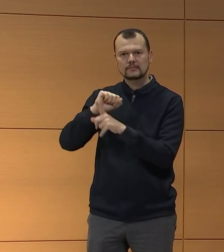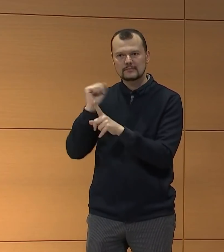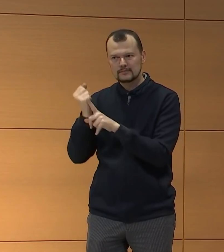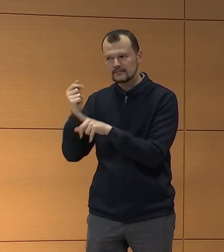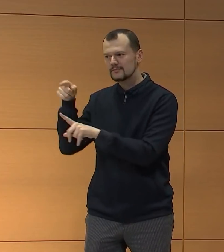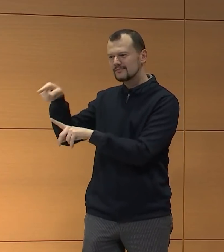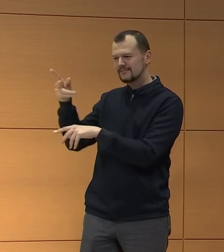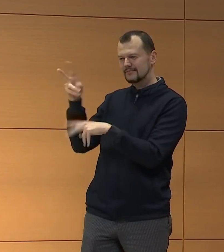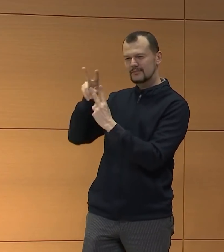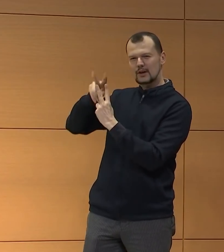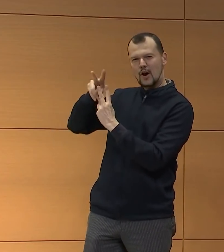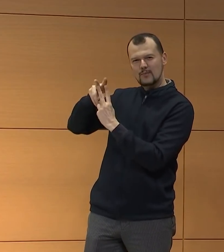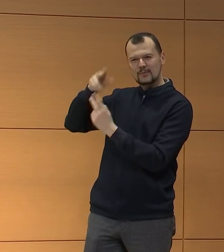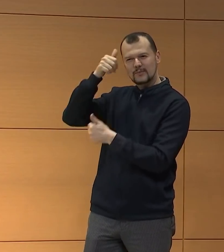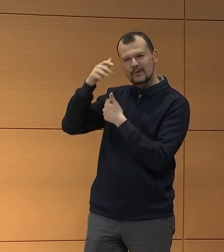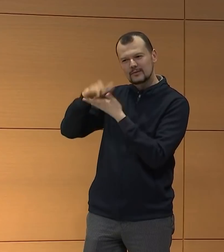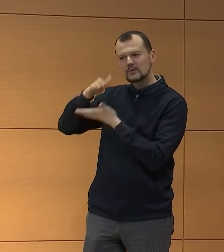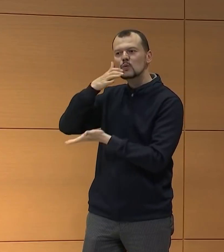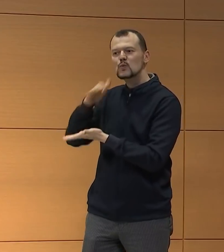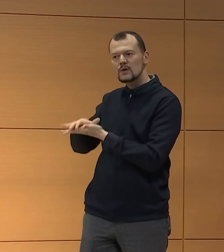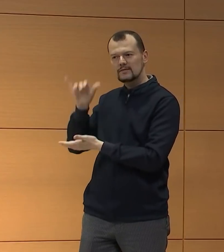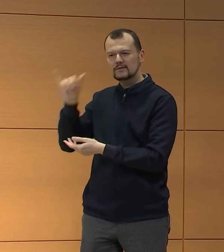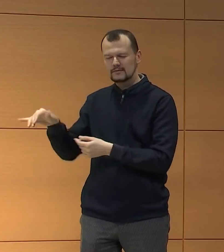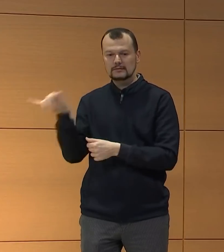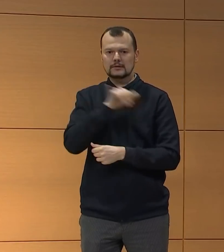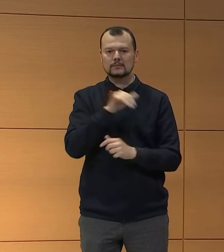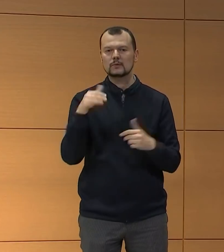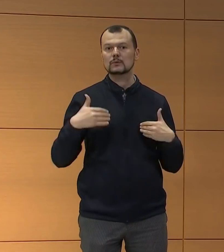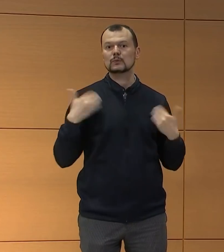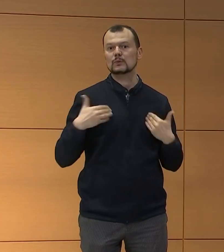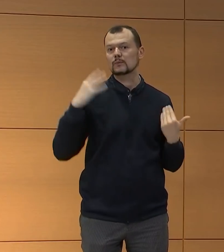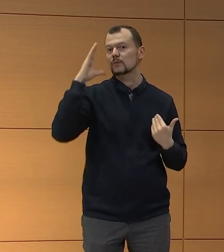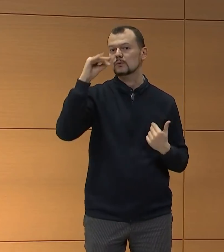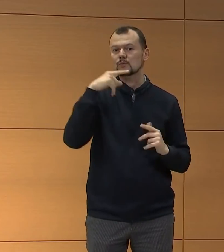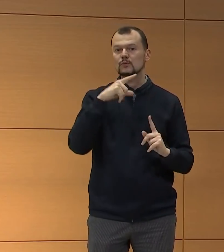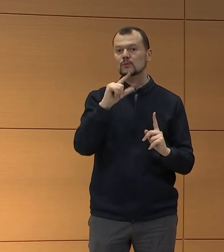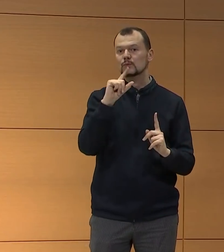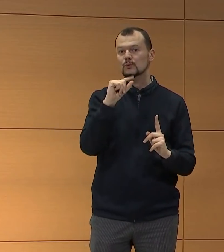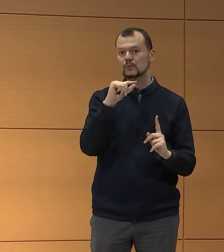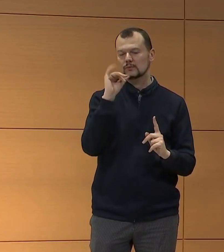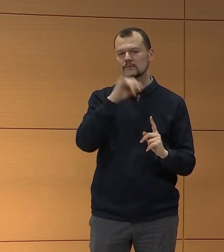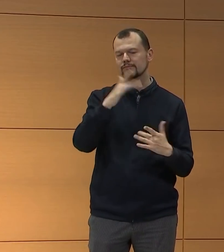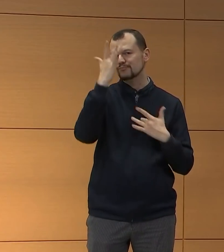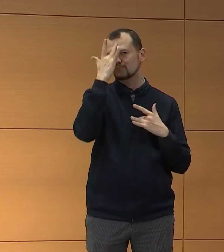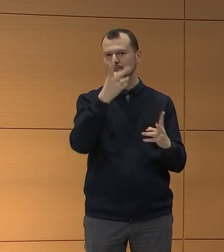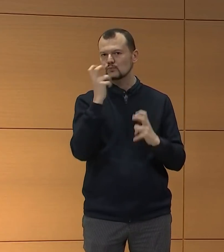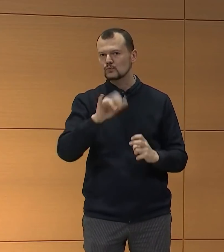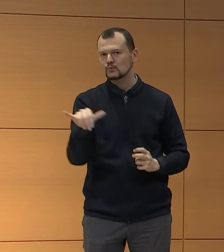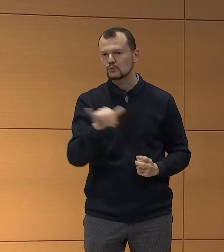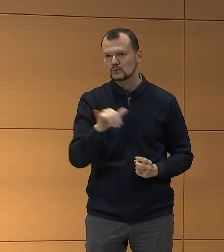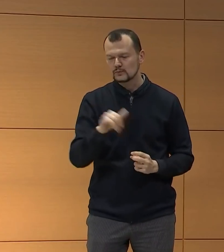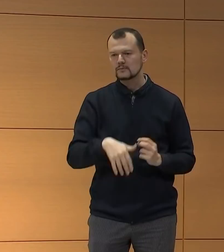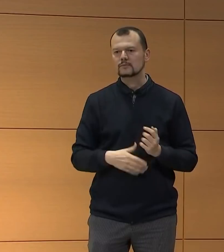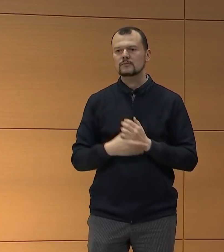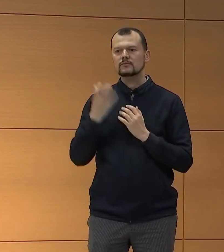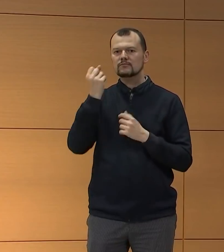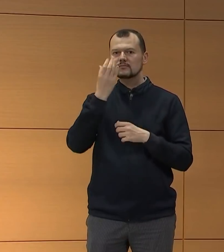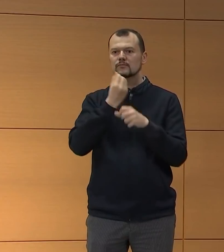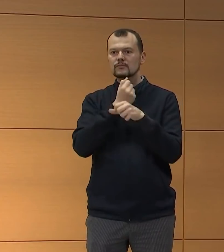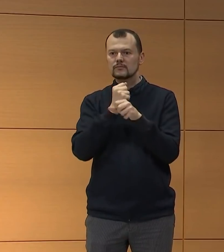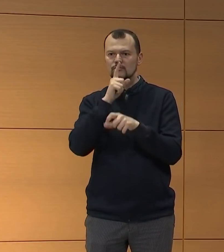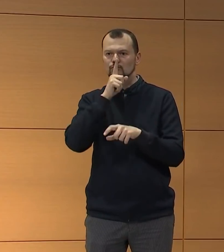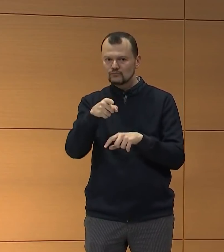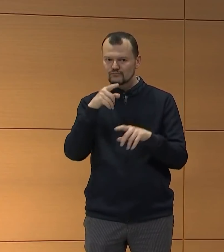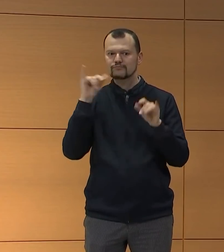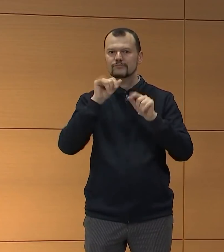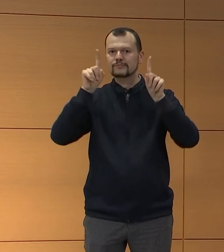be tested at the Virginia State Laboratory on March 10th, and these also have been reported as presumptive positive.